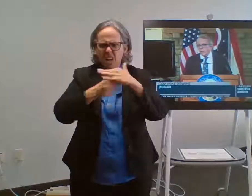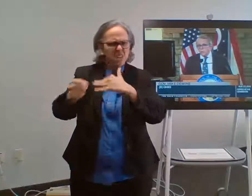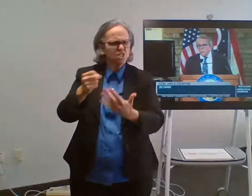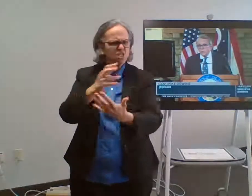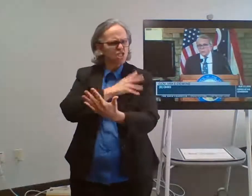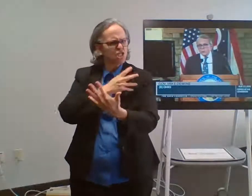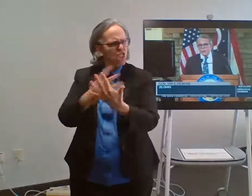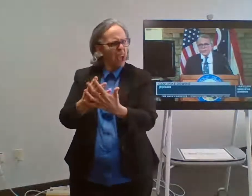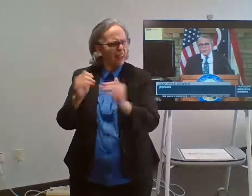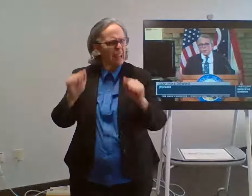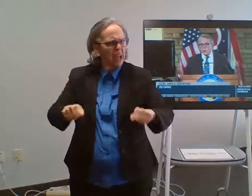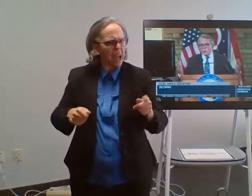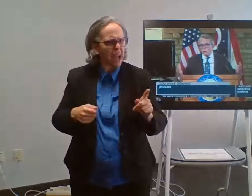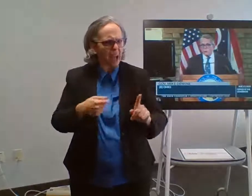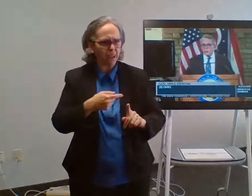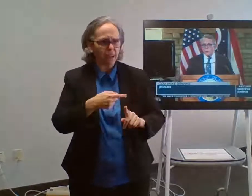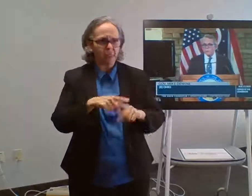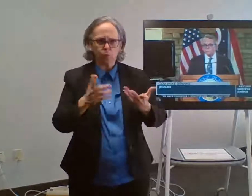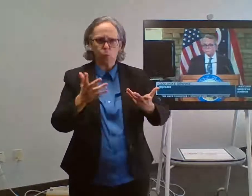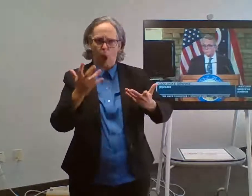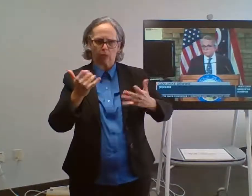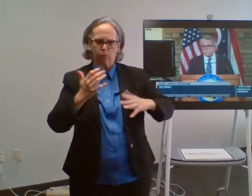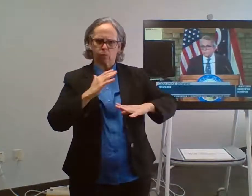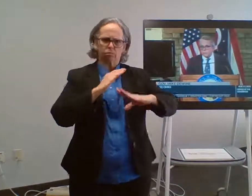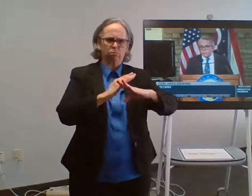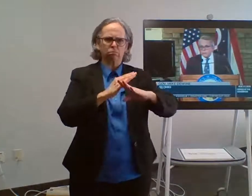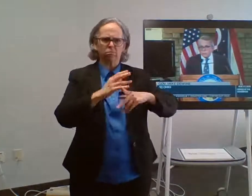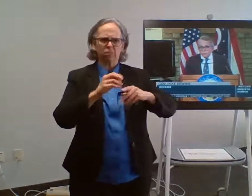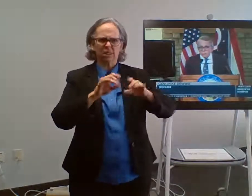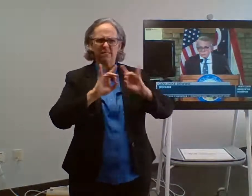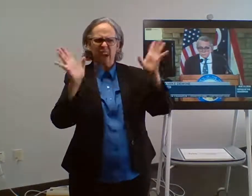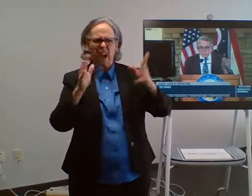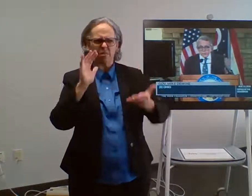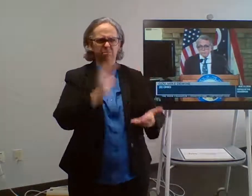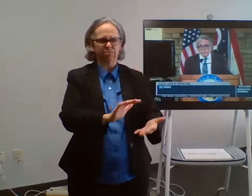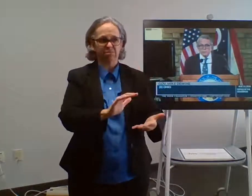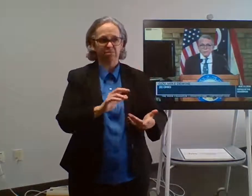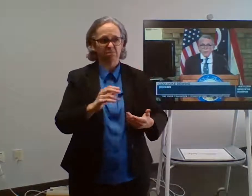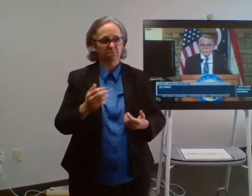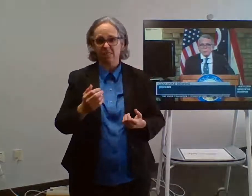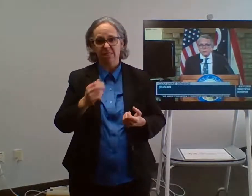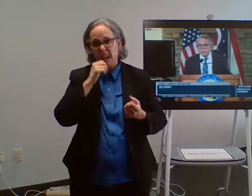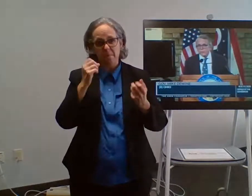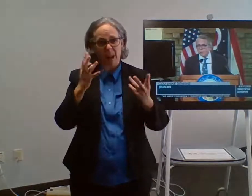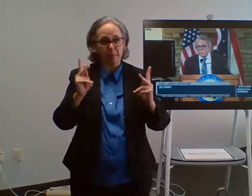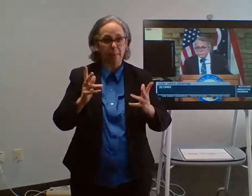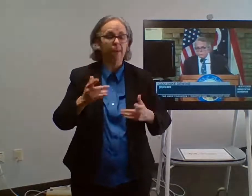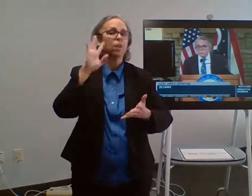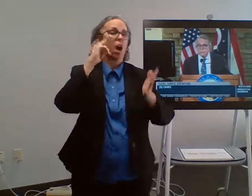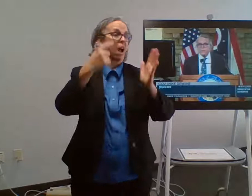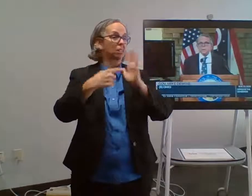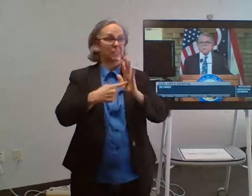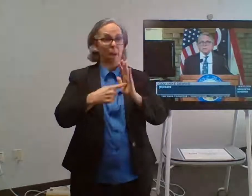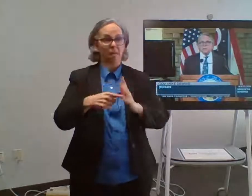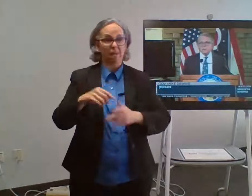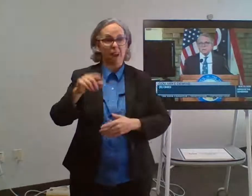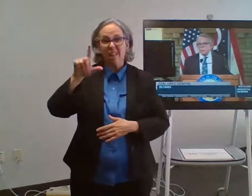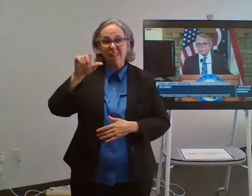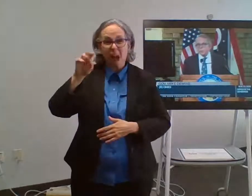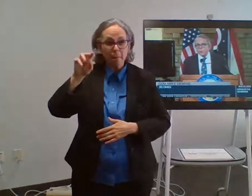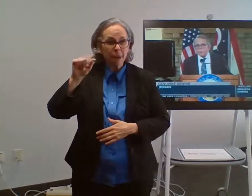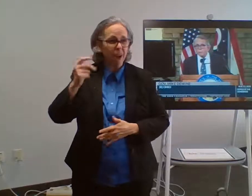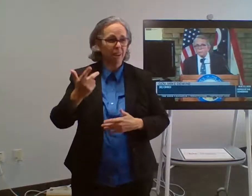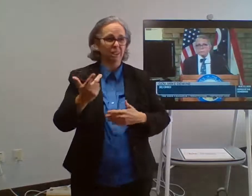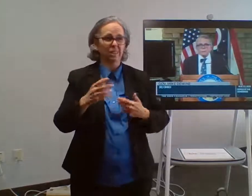And you know, it's usually not a huge number of people. You know, someplace like Lima, Springfield, this size,